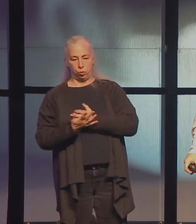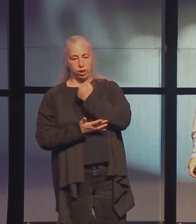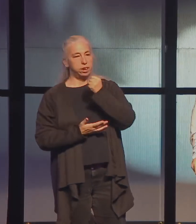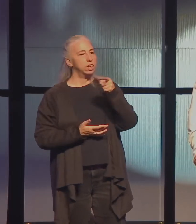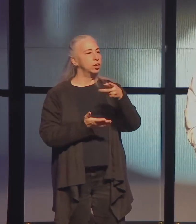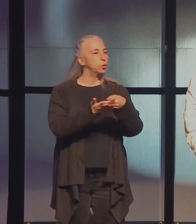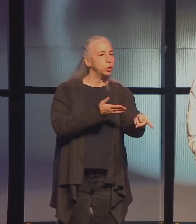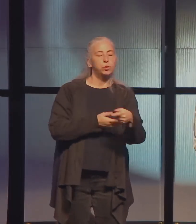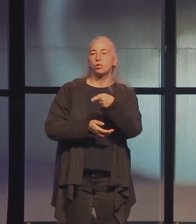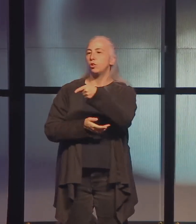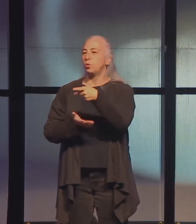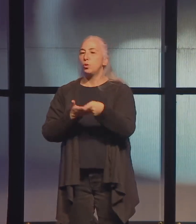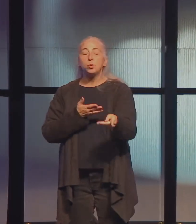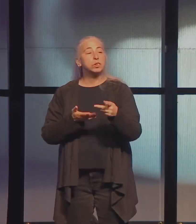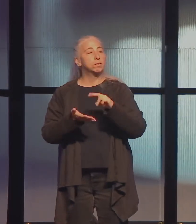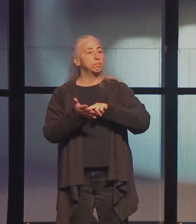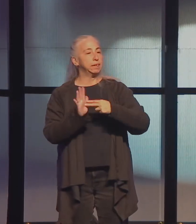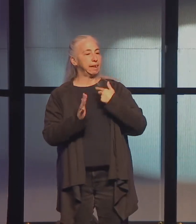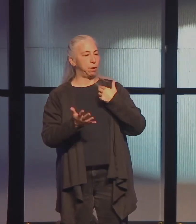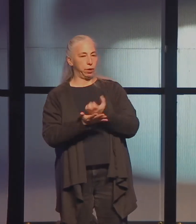lose, we win.